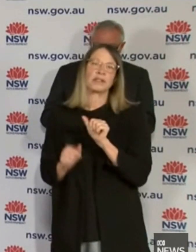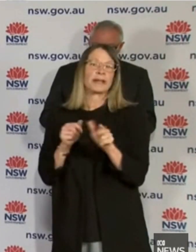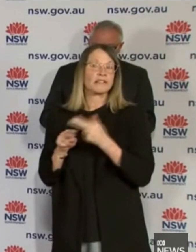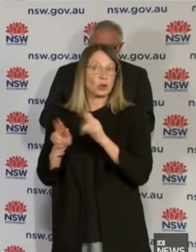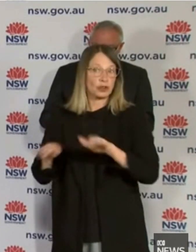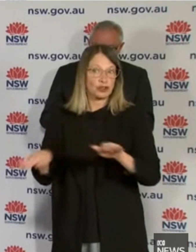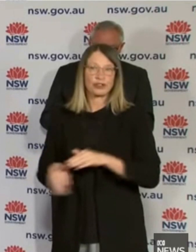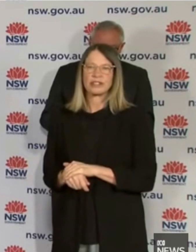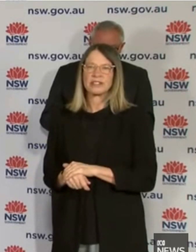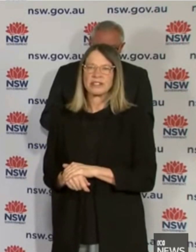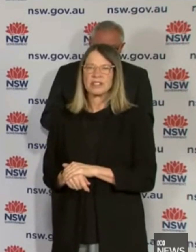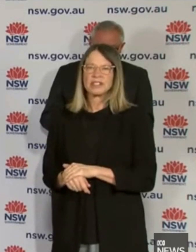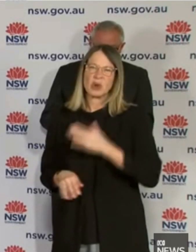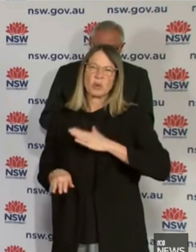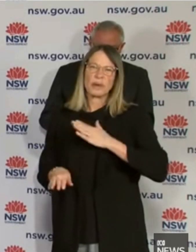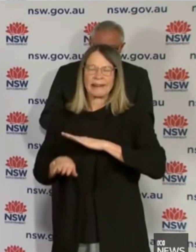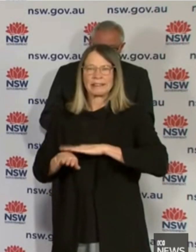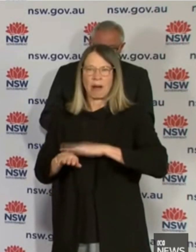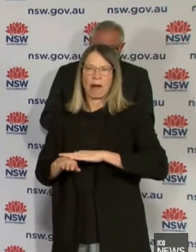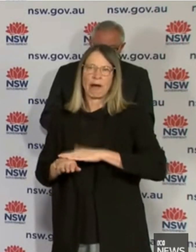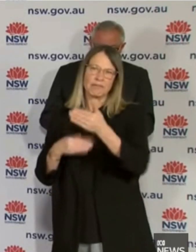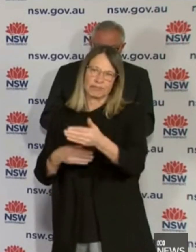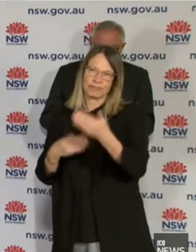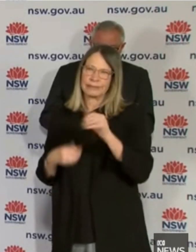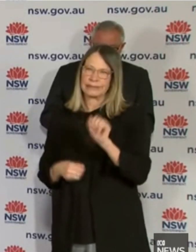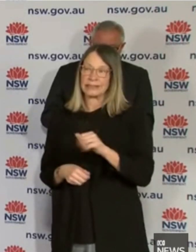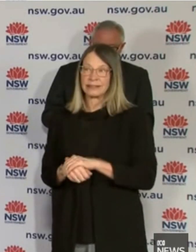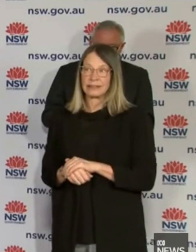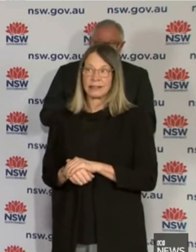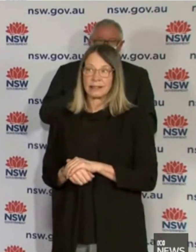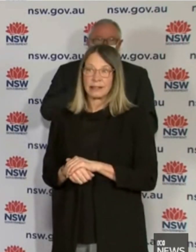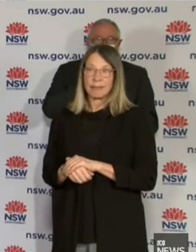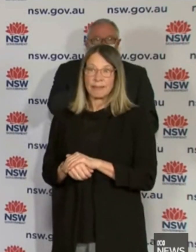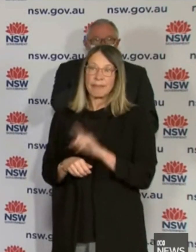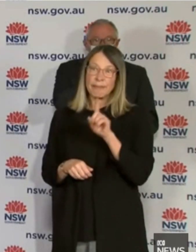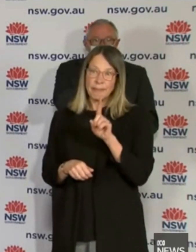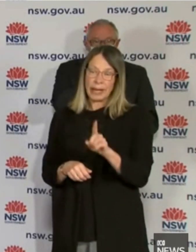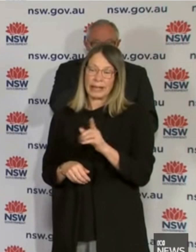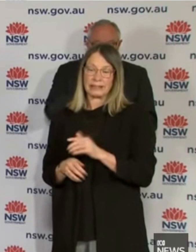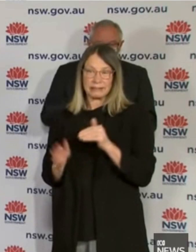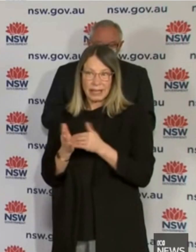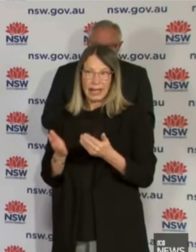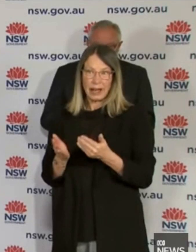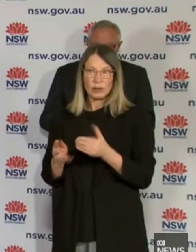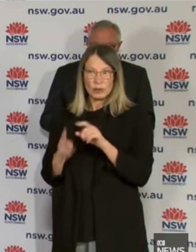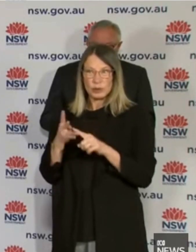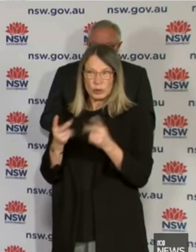So that will take a while. So what can you do to protect your child before then is really do all those other